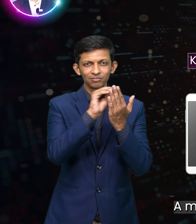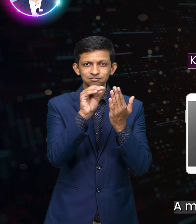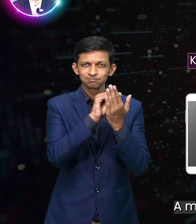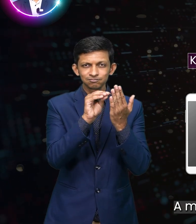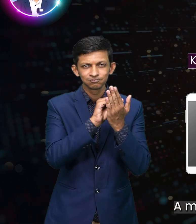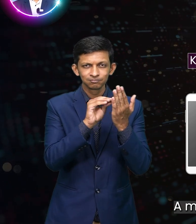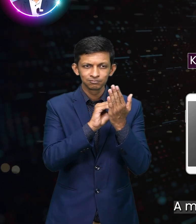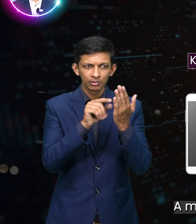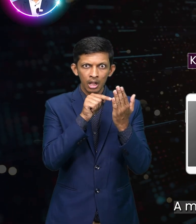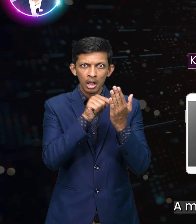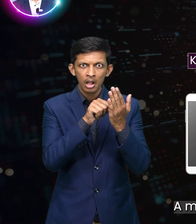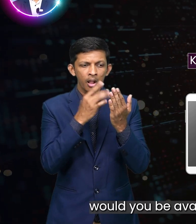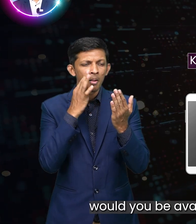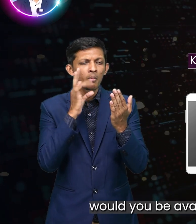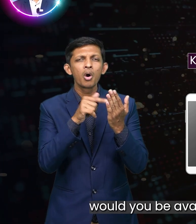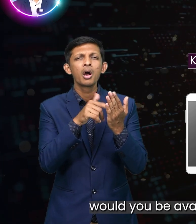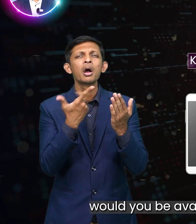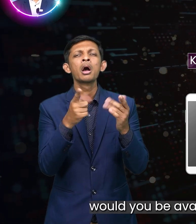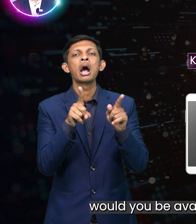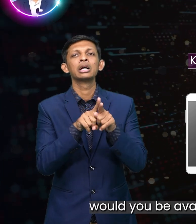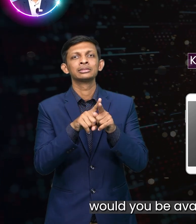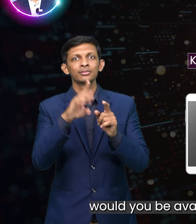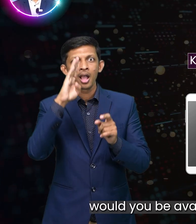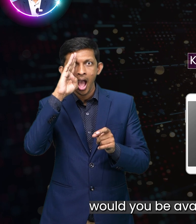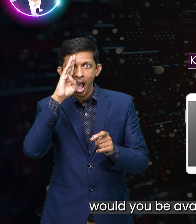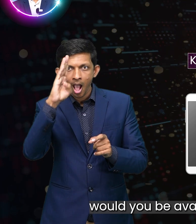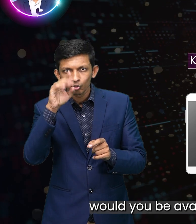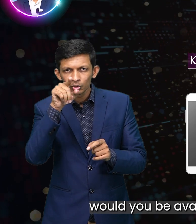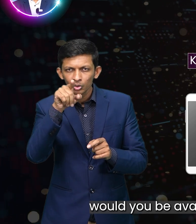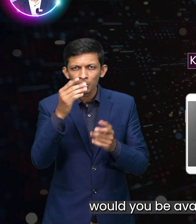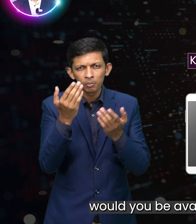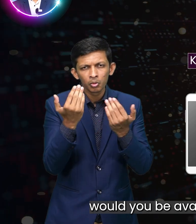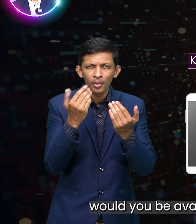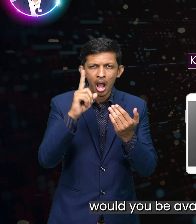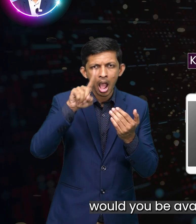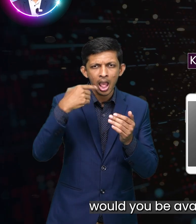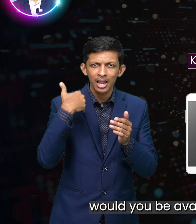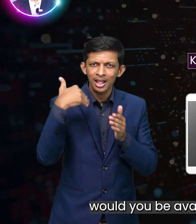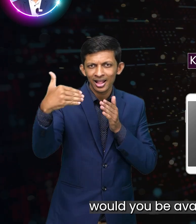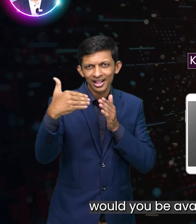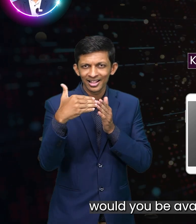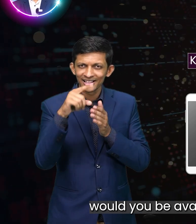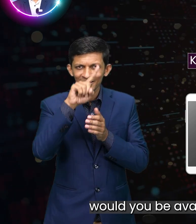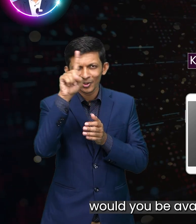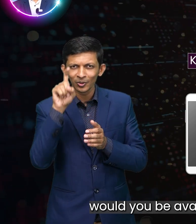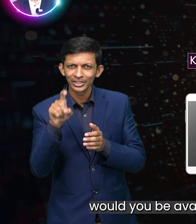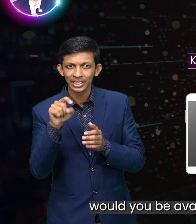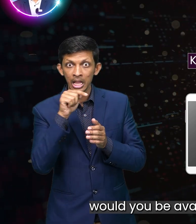A message like, hello, would you be available for a meeting tomorrow?